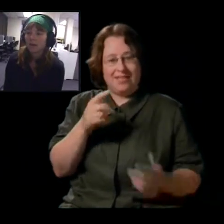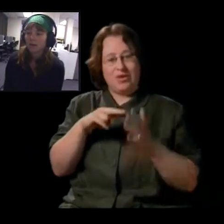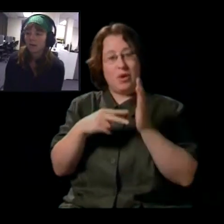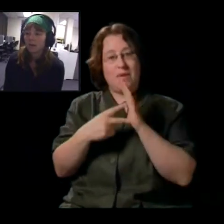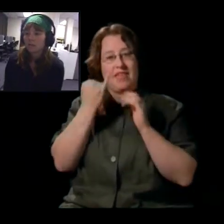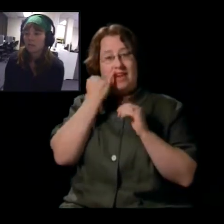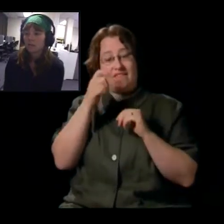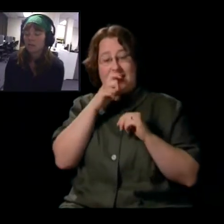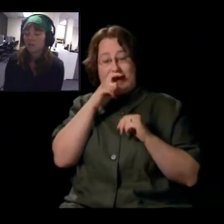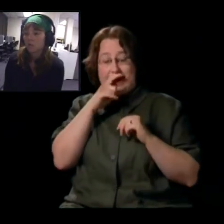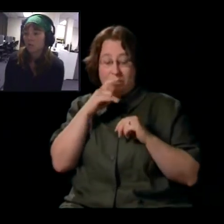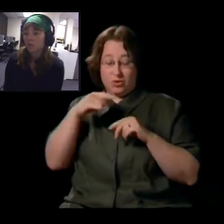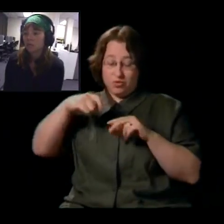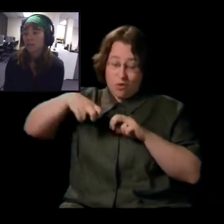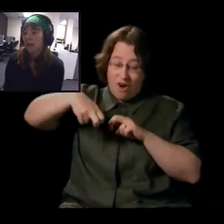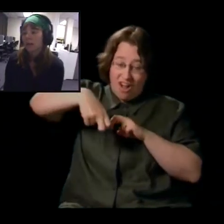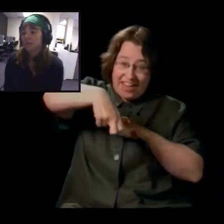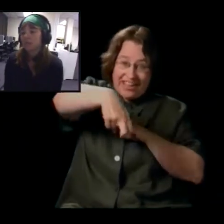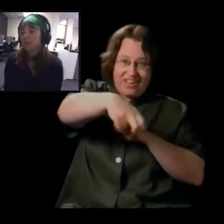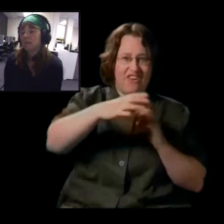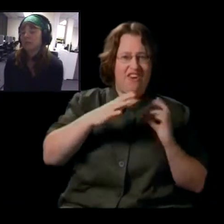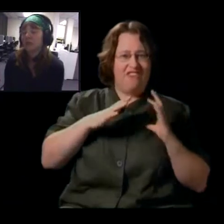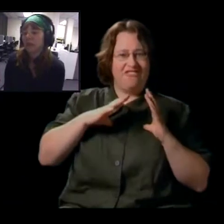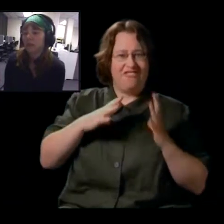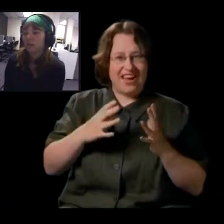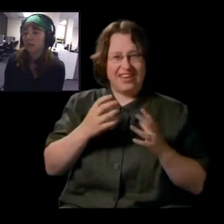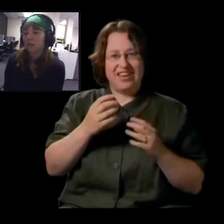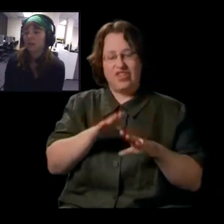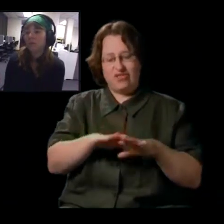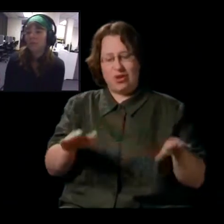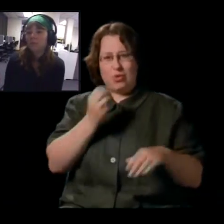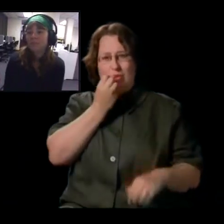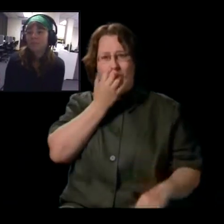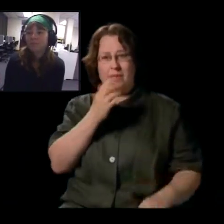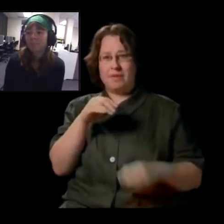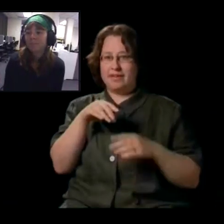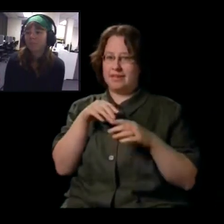Or if it's cold, there's a heater, so,